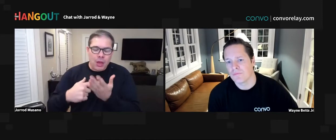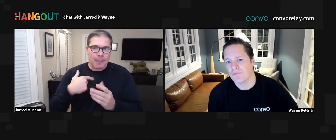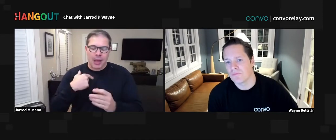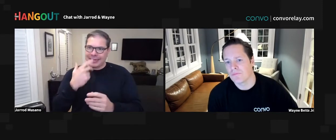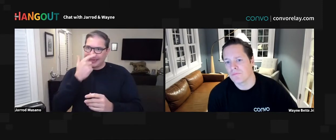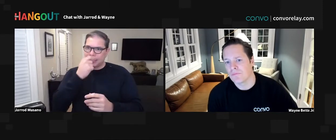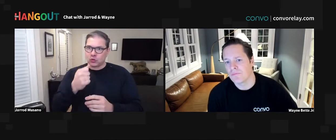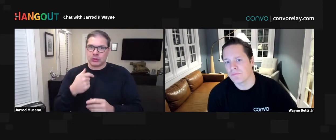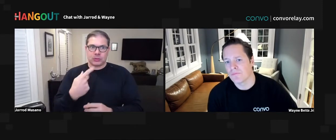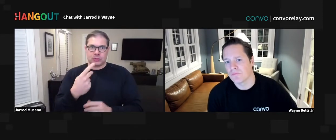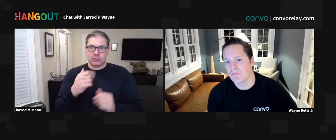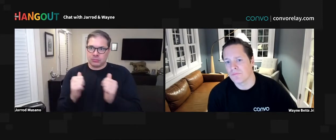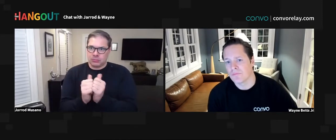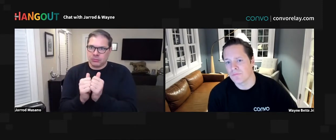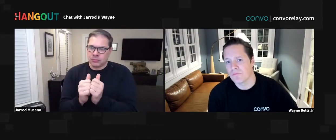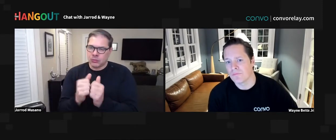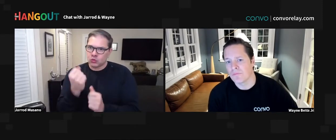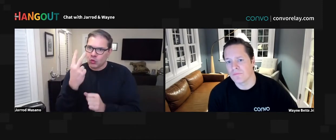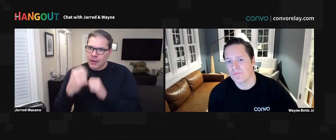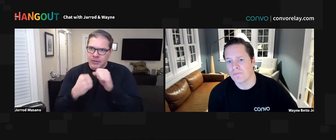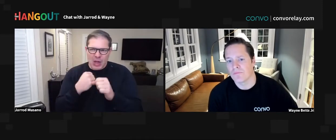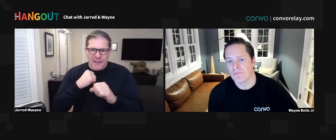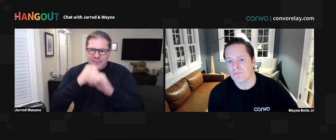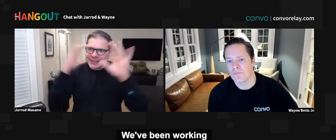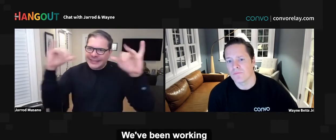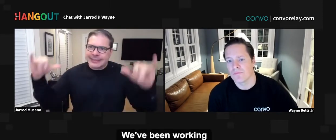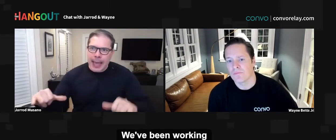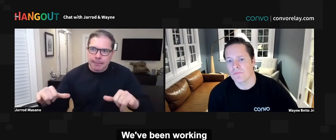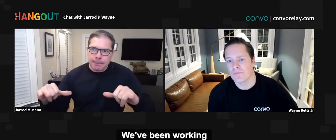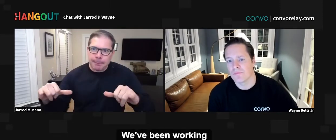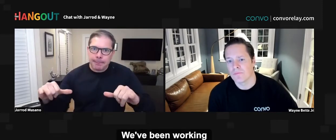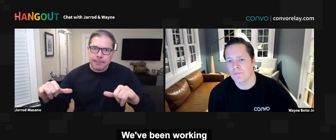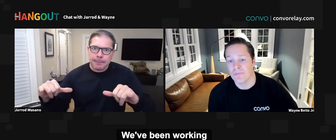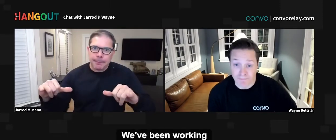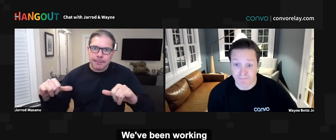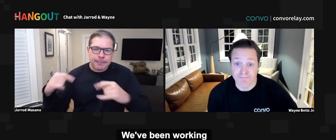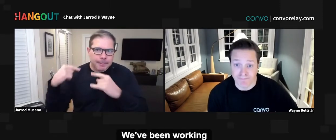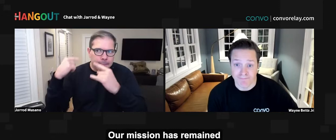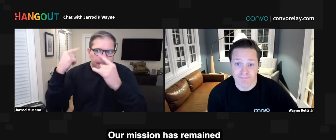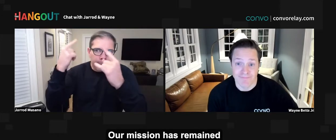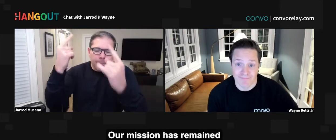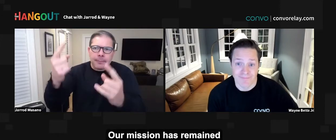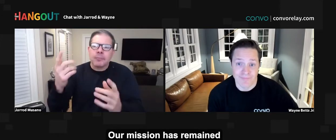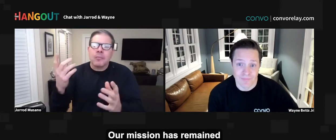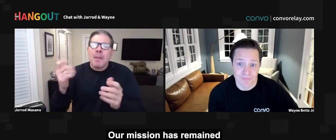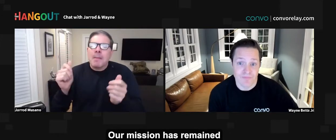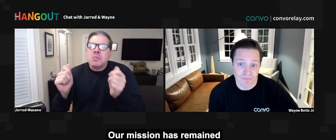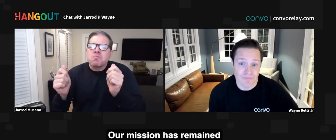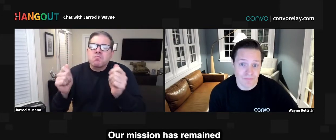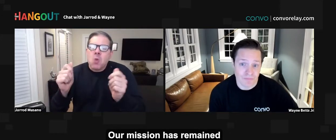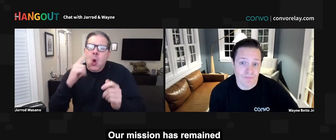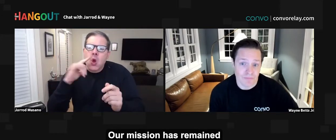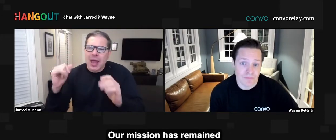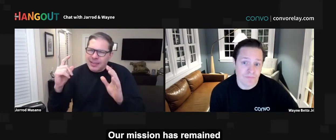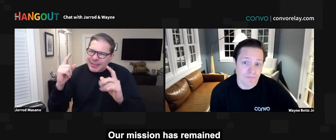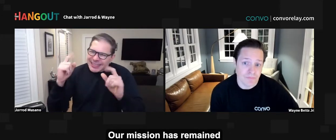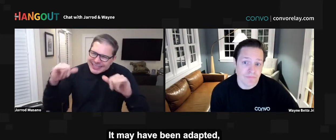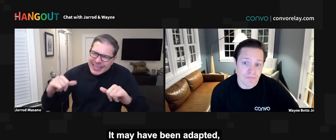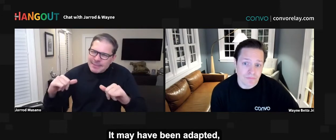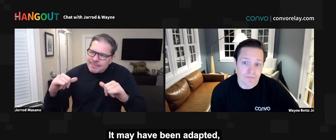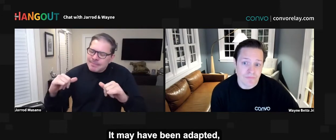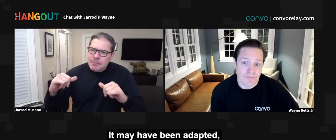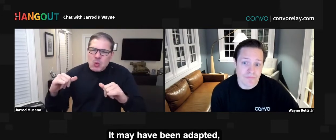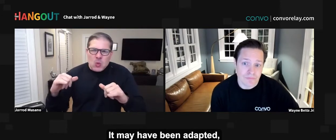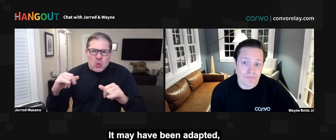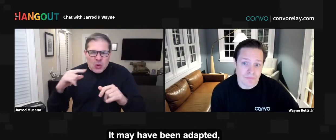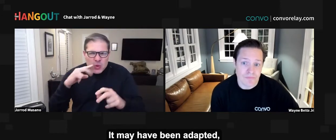introduce the element of having a conversation to this? We've been together, working together for 12 years. Our vision has remained the same. It's unchanged. Mm-hmm.